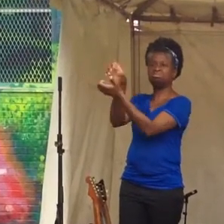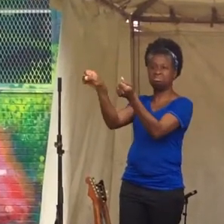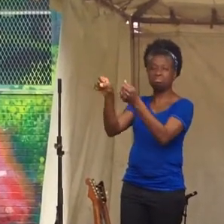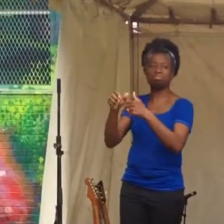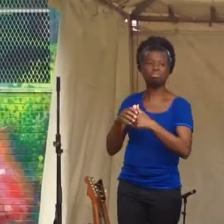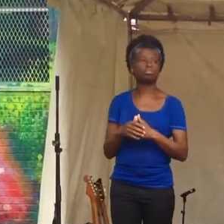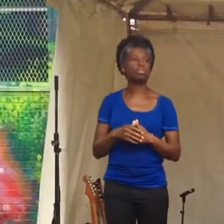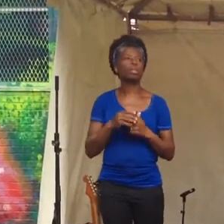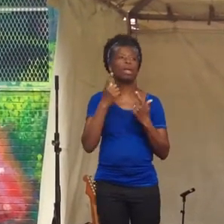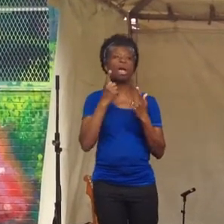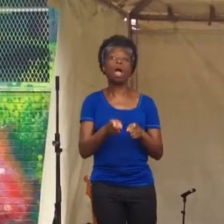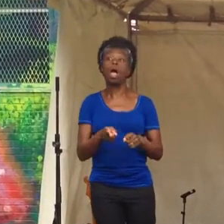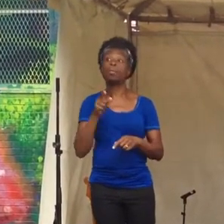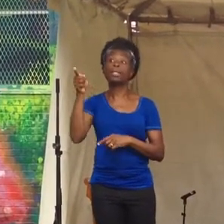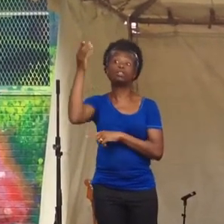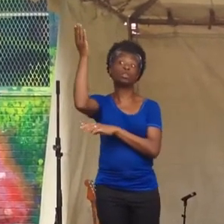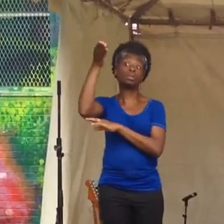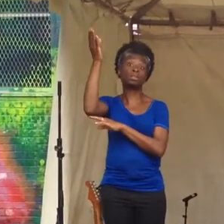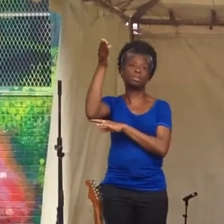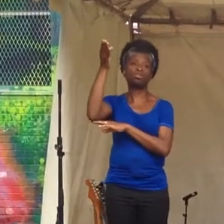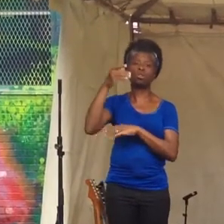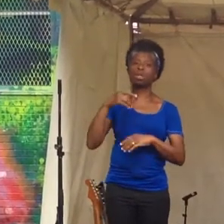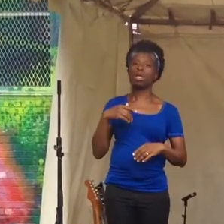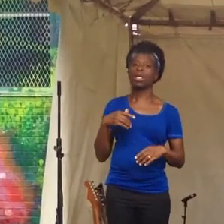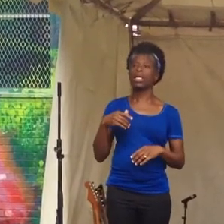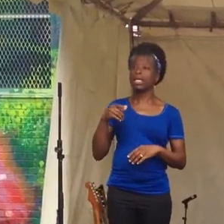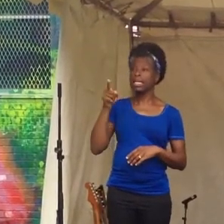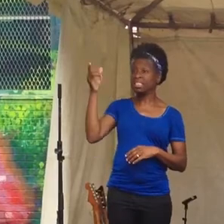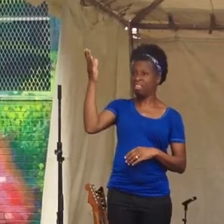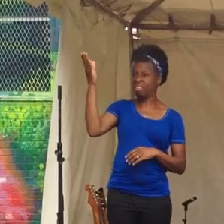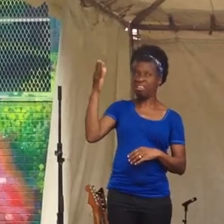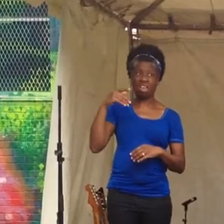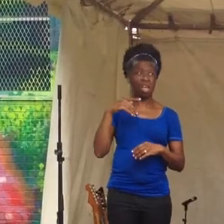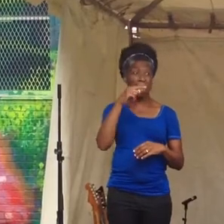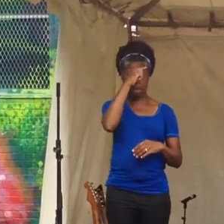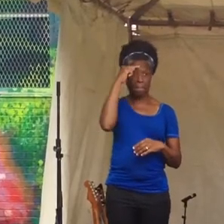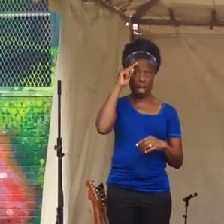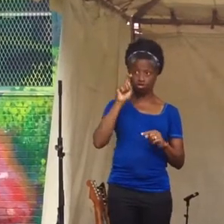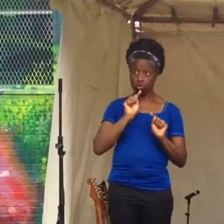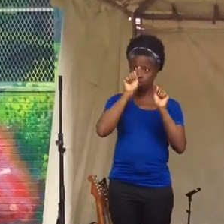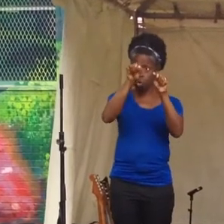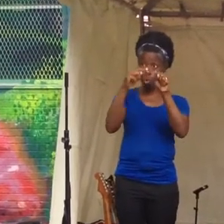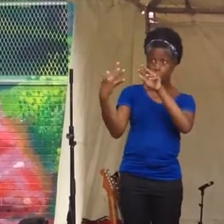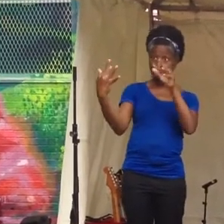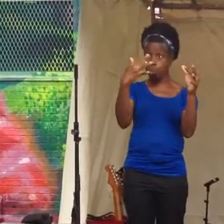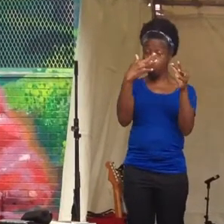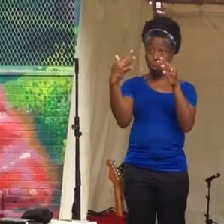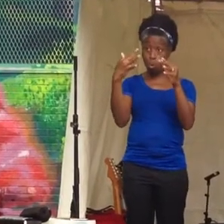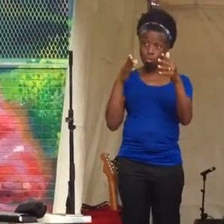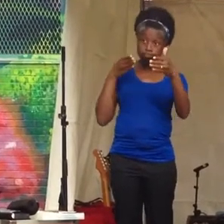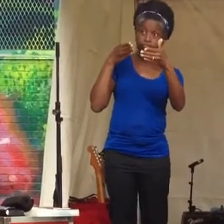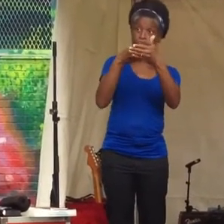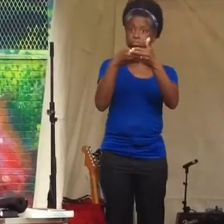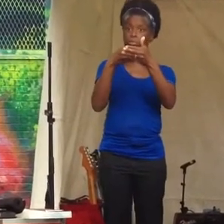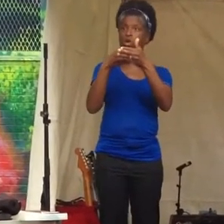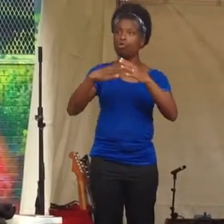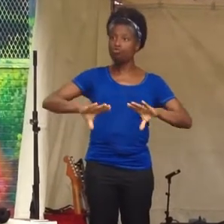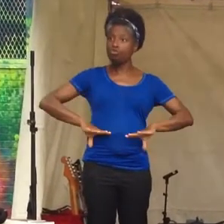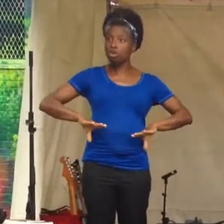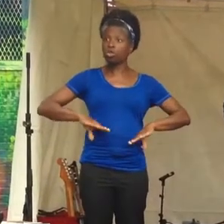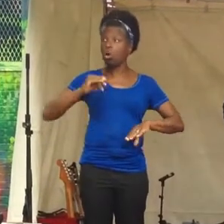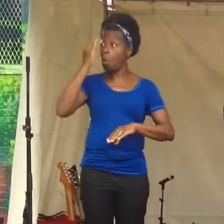which he said that African Americans should not go to war against the Soviet Union when in America